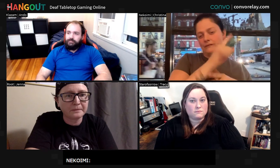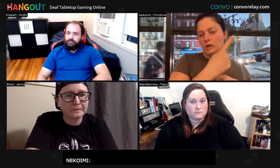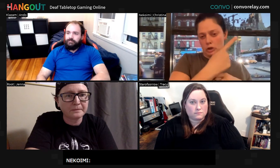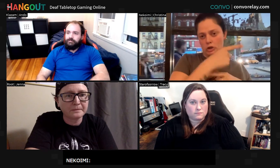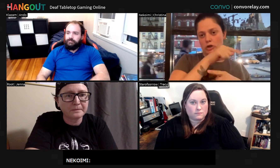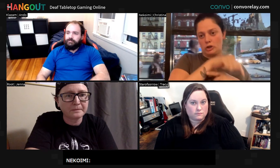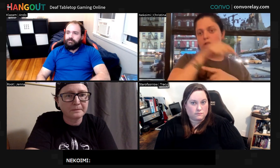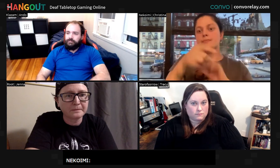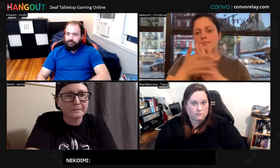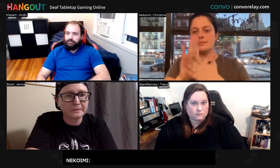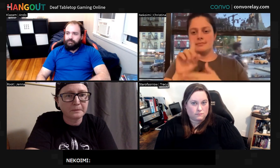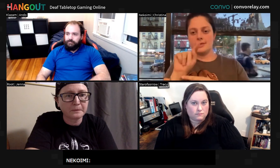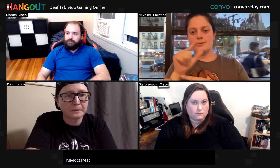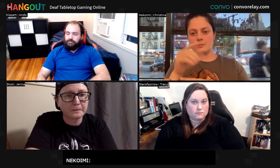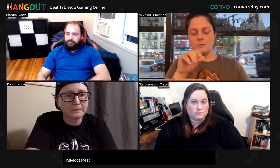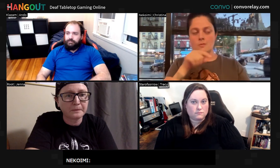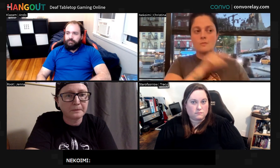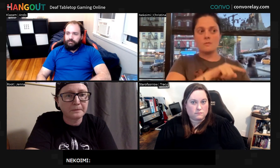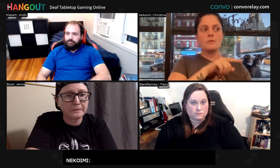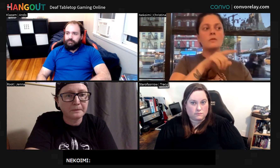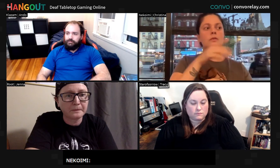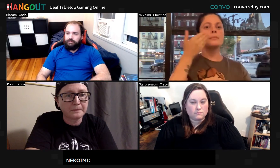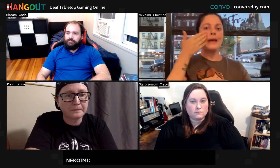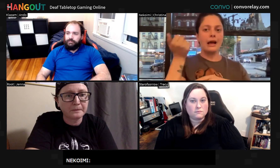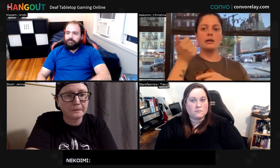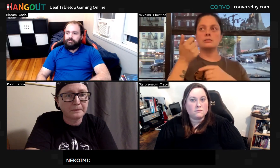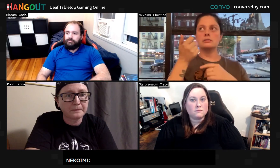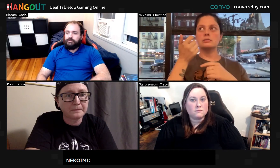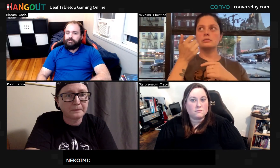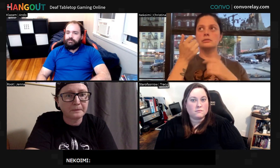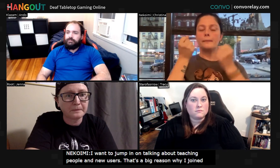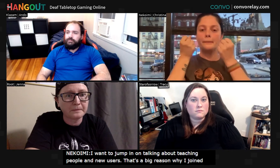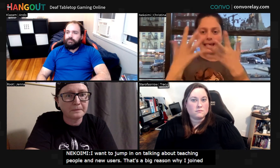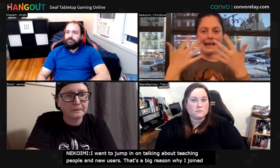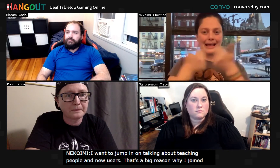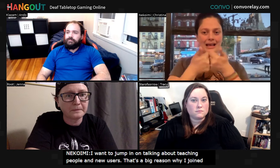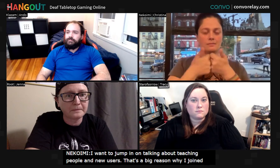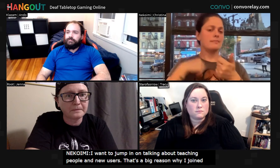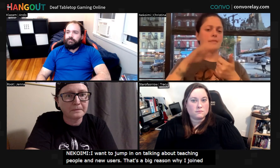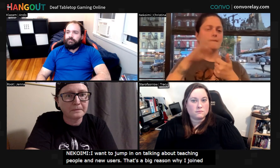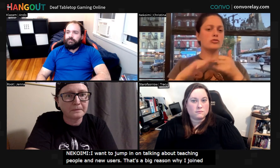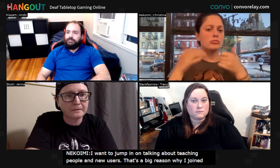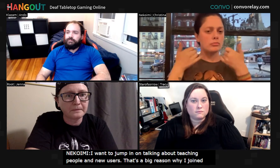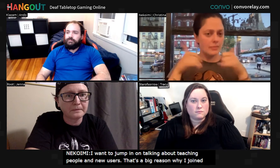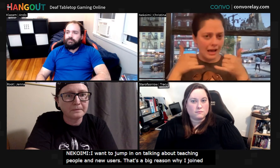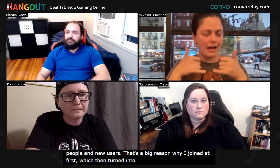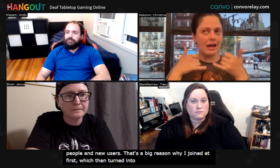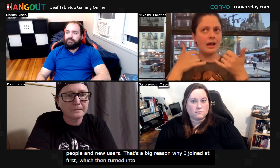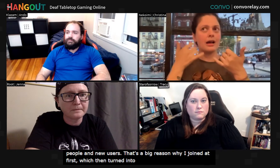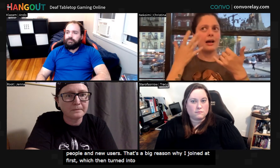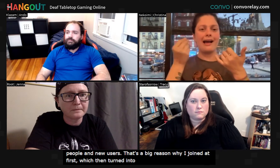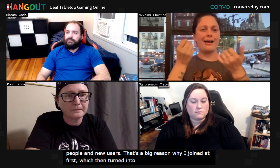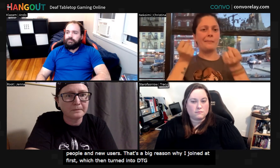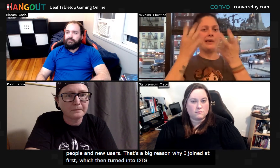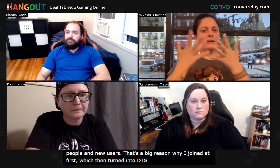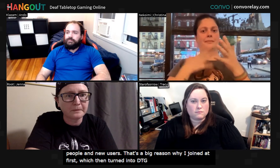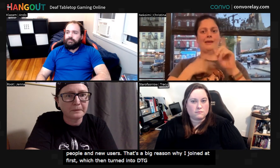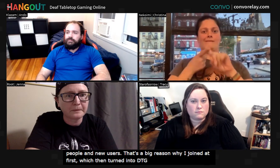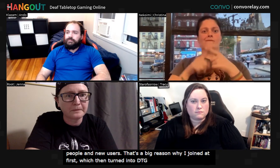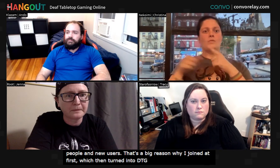joined DBGC at first, which then turned into DTGO, because a lot of the games I had never played, and